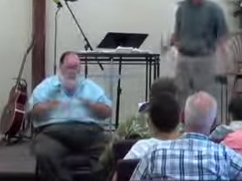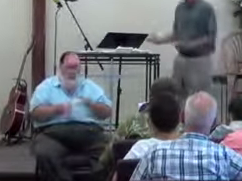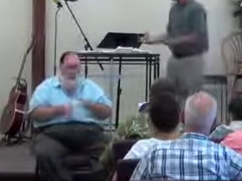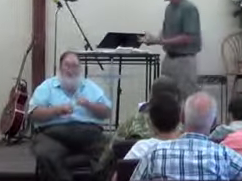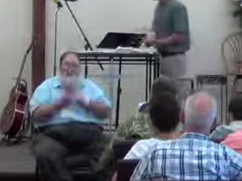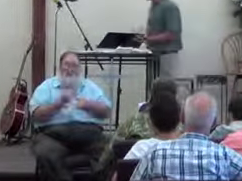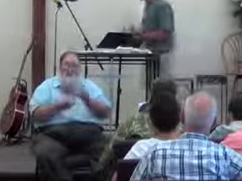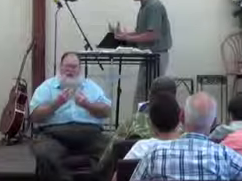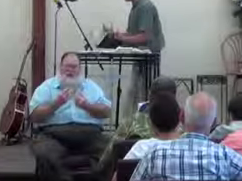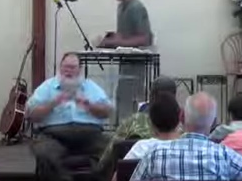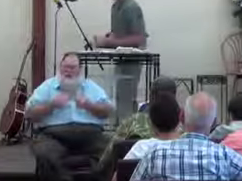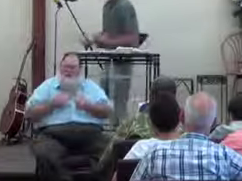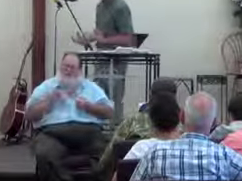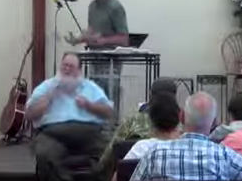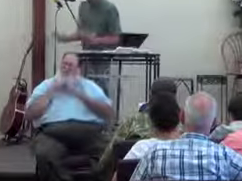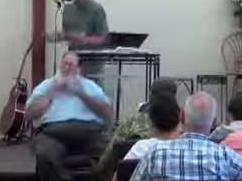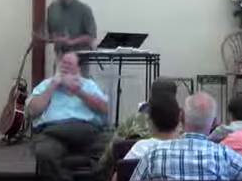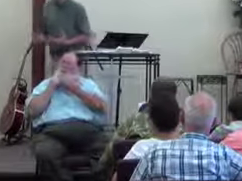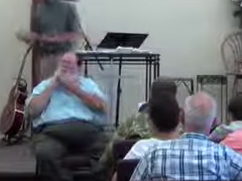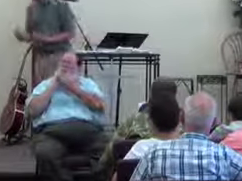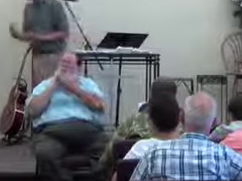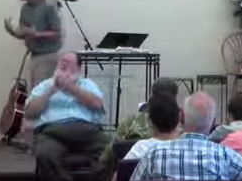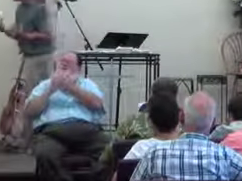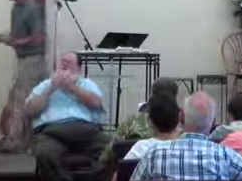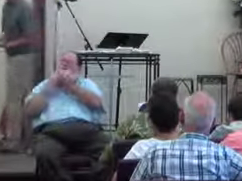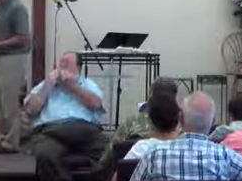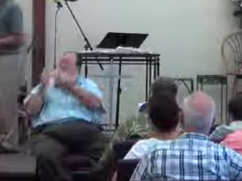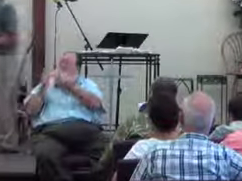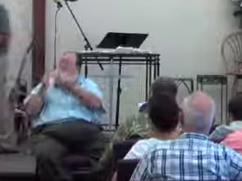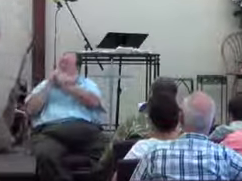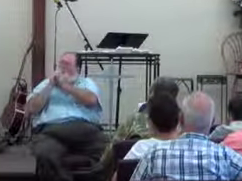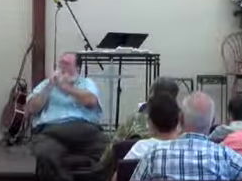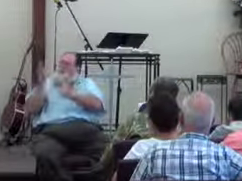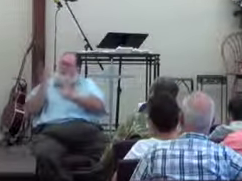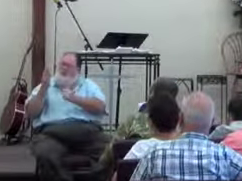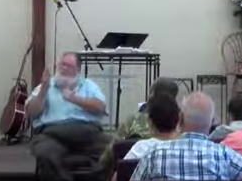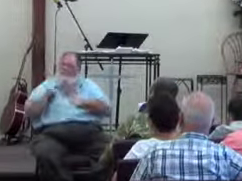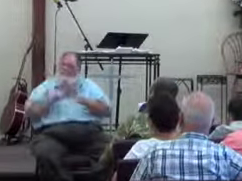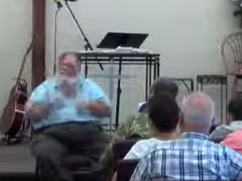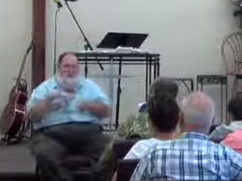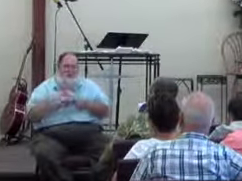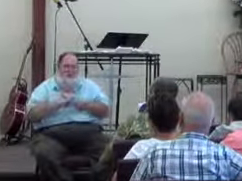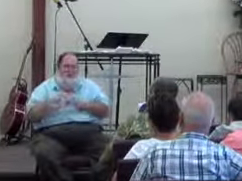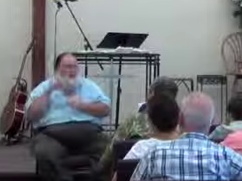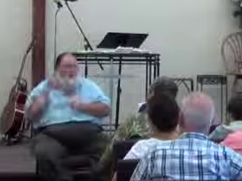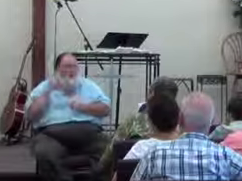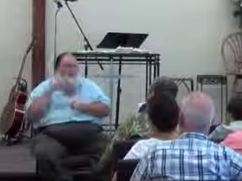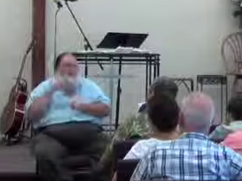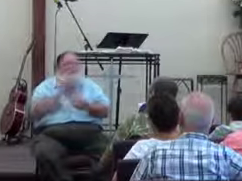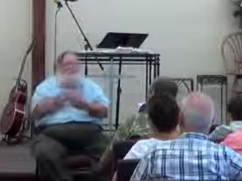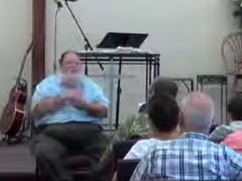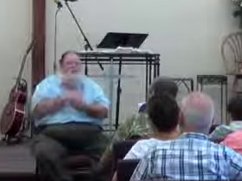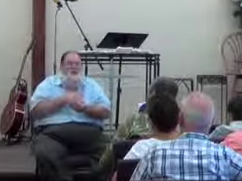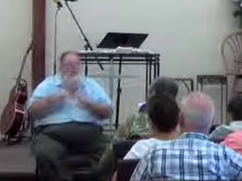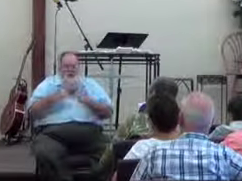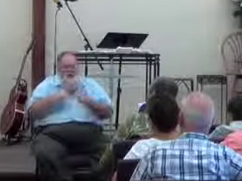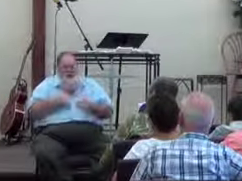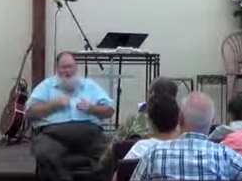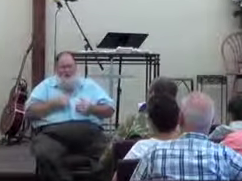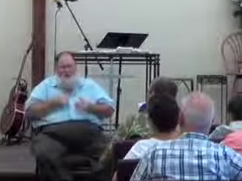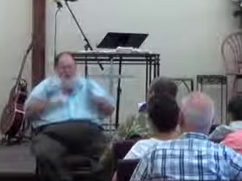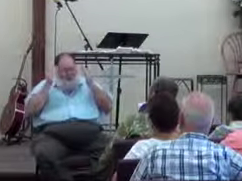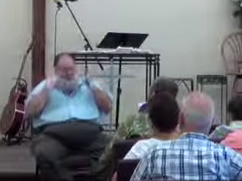really worship him the way we should? As we come in and we hear the music, I hope that you guys just don't see that as an entertaining time. I